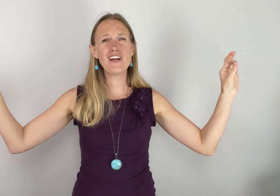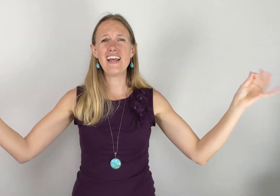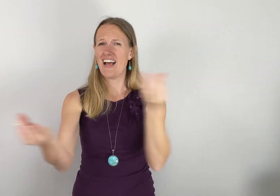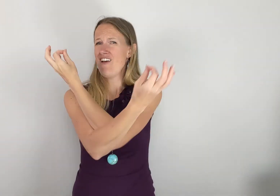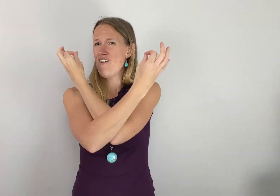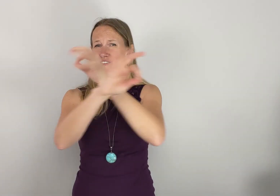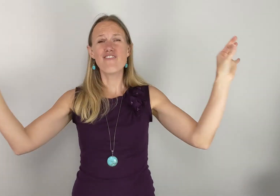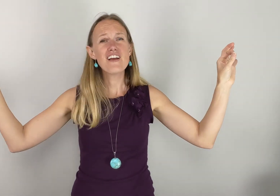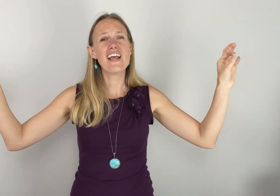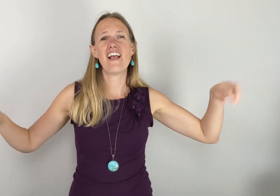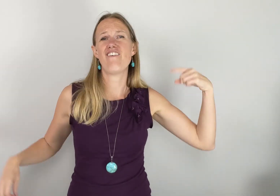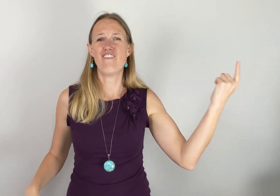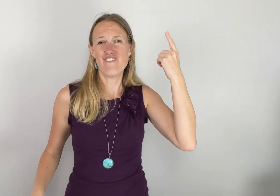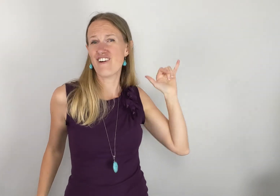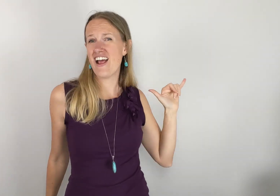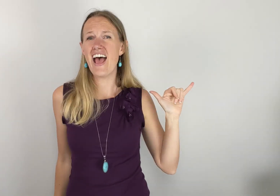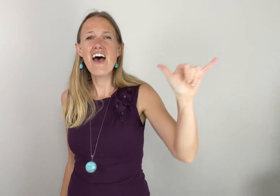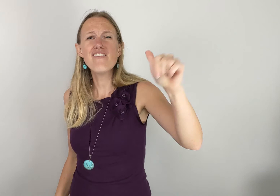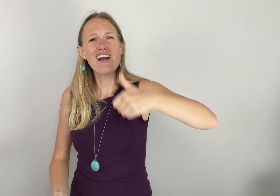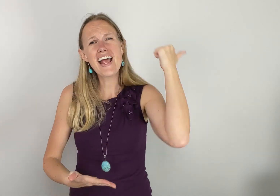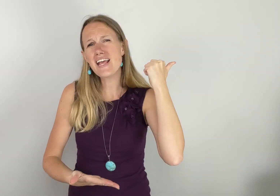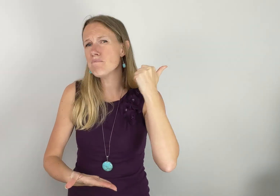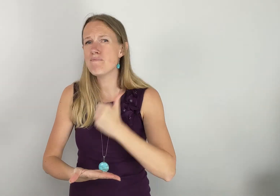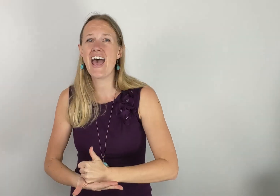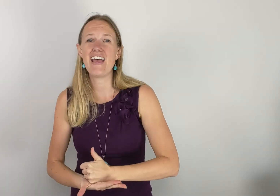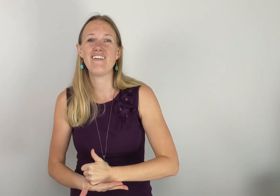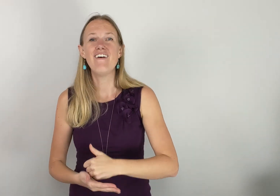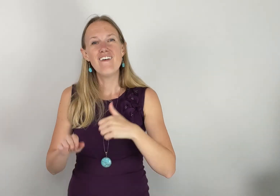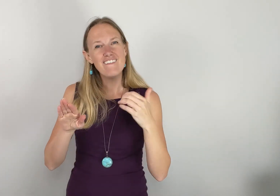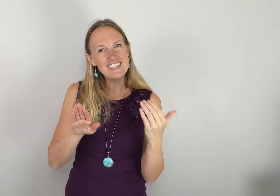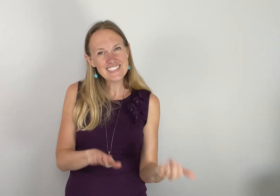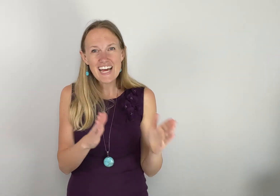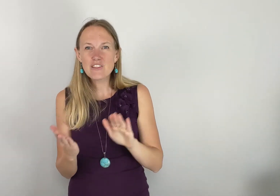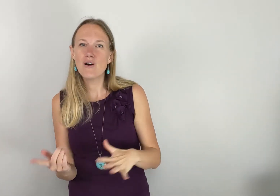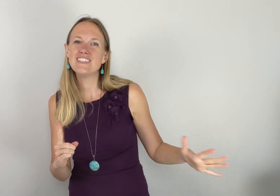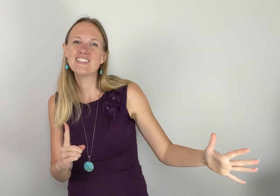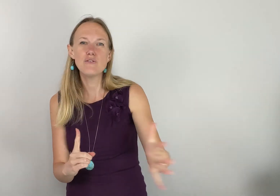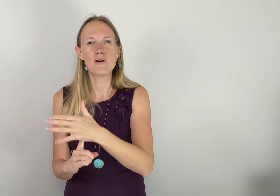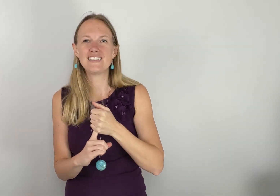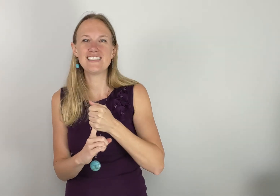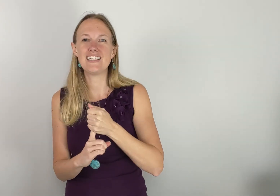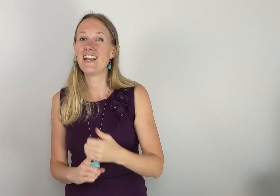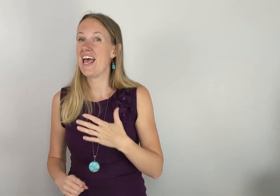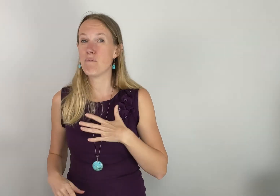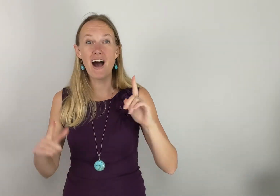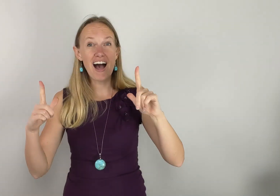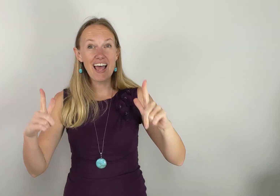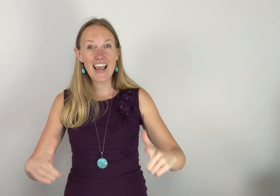free, free forever. Amen. When death was arrested and my